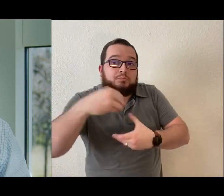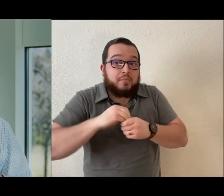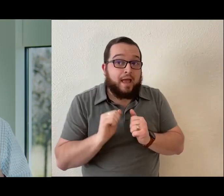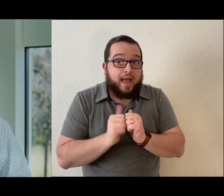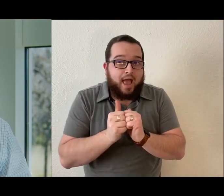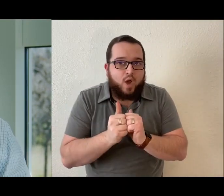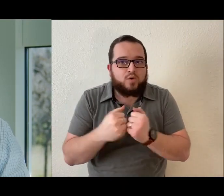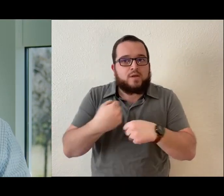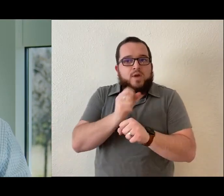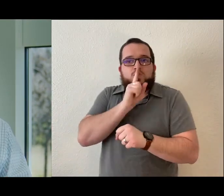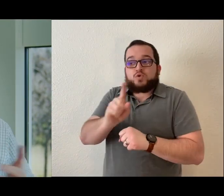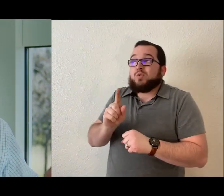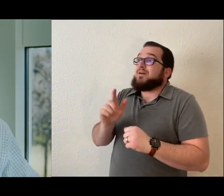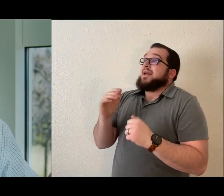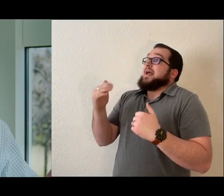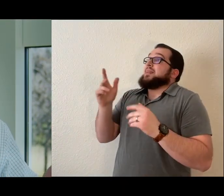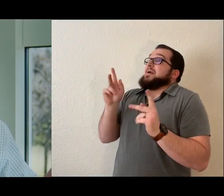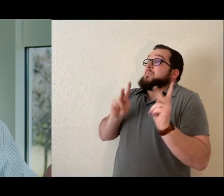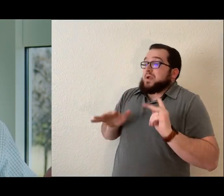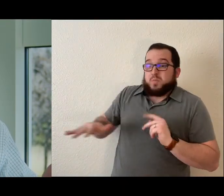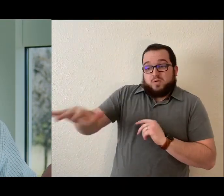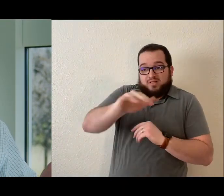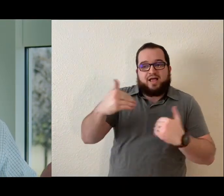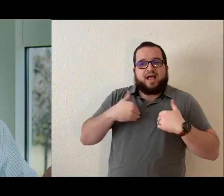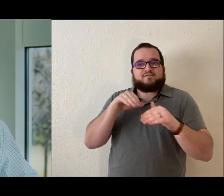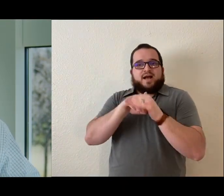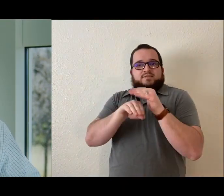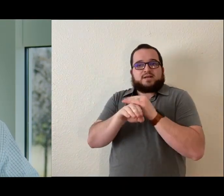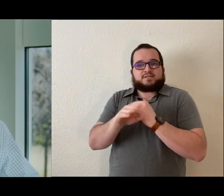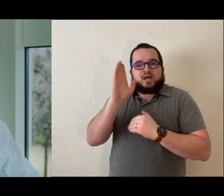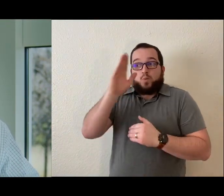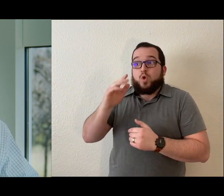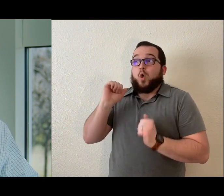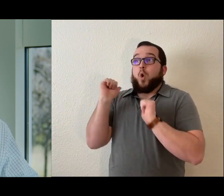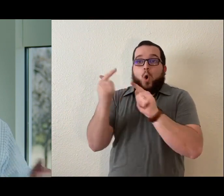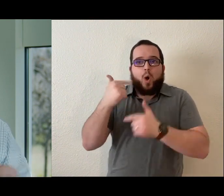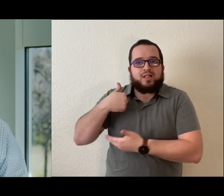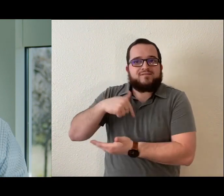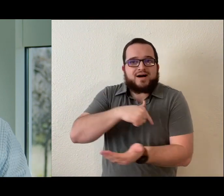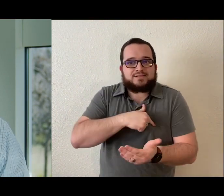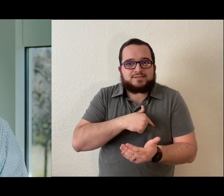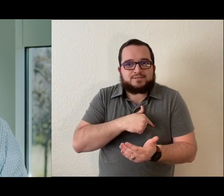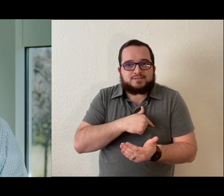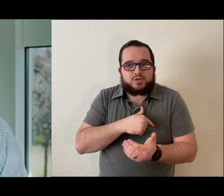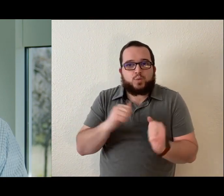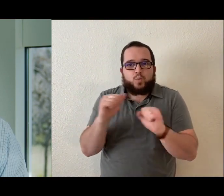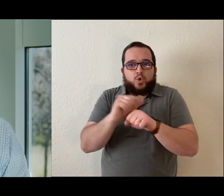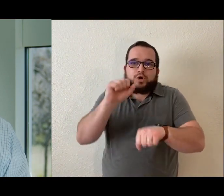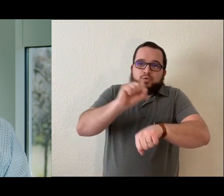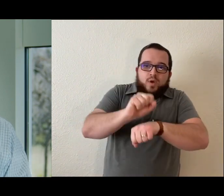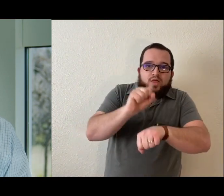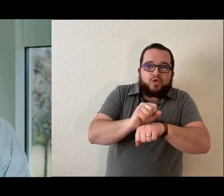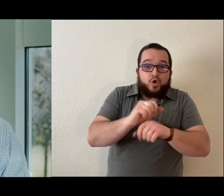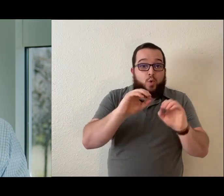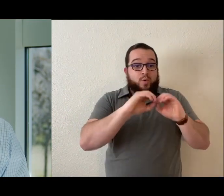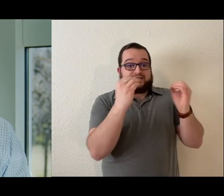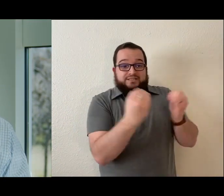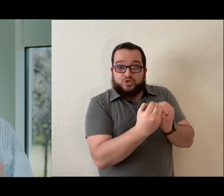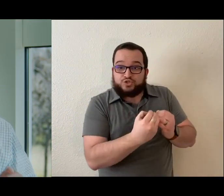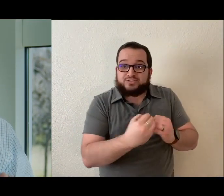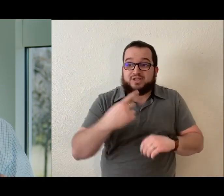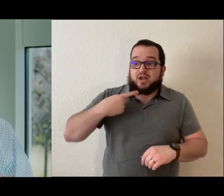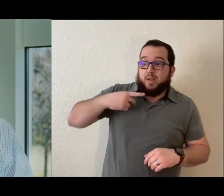God's Word be made available to every person on earth? It will take all of us, global organizations,